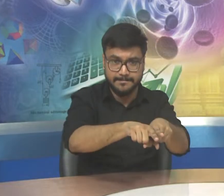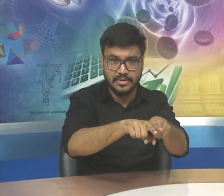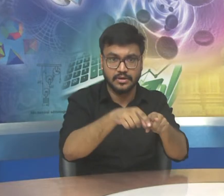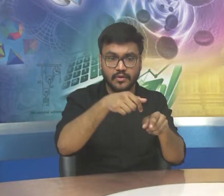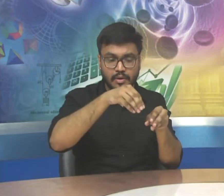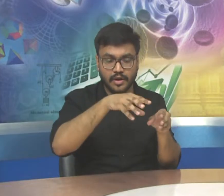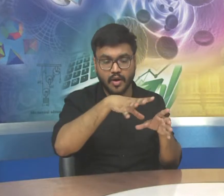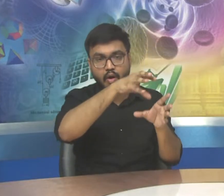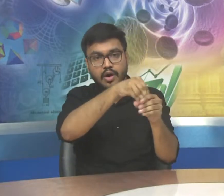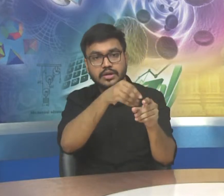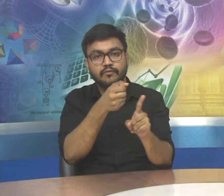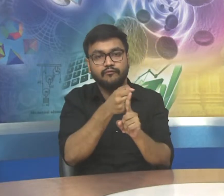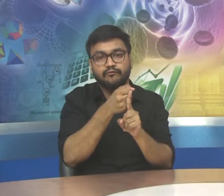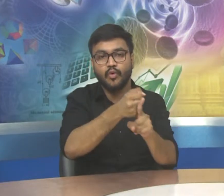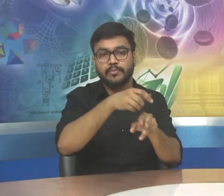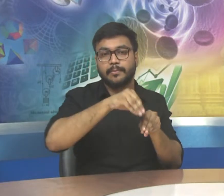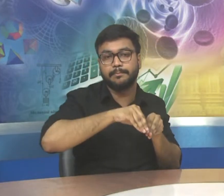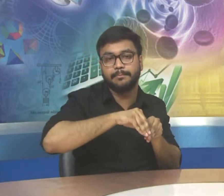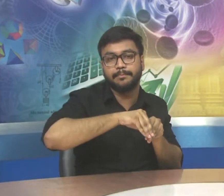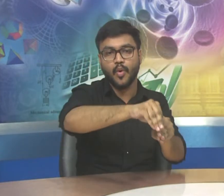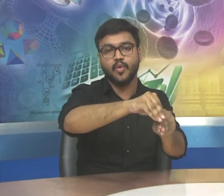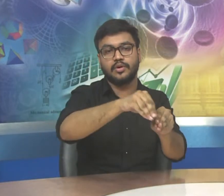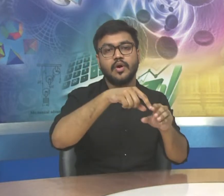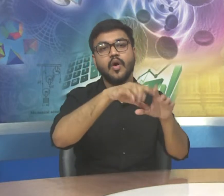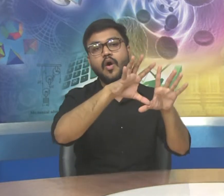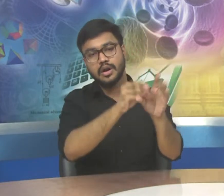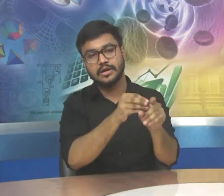same direction as the force.